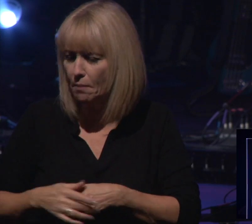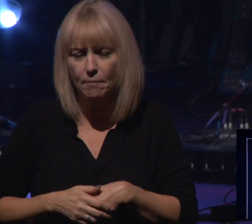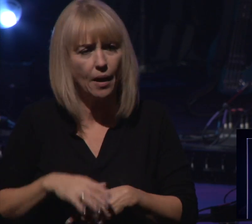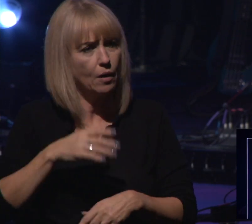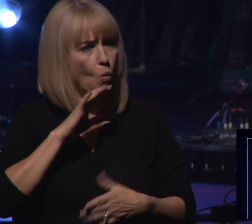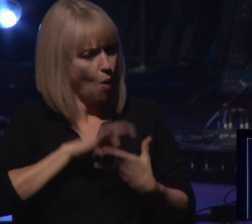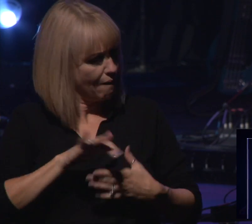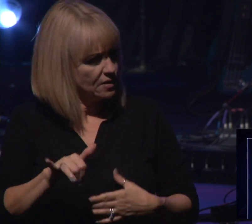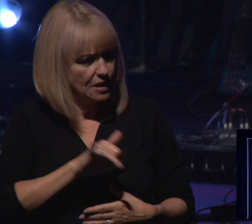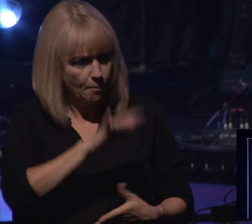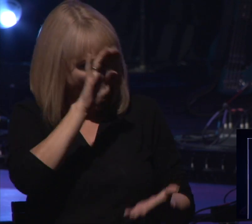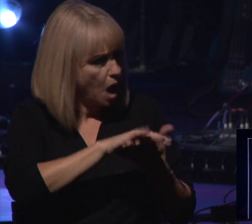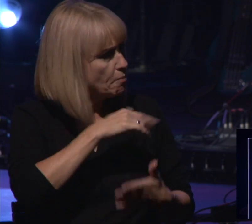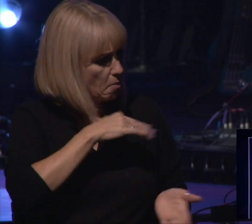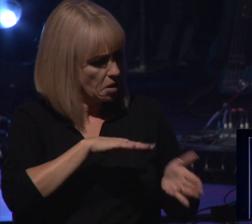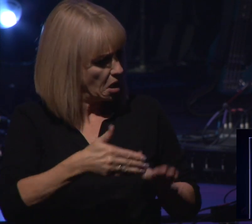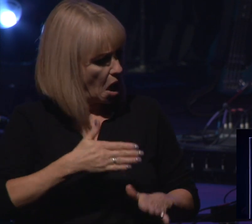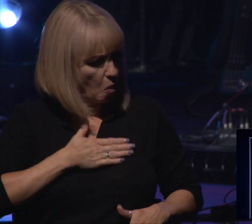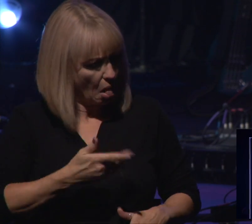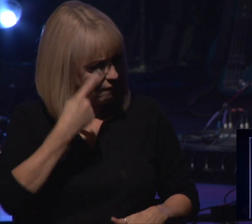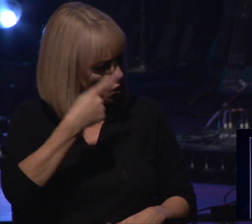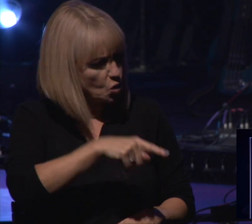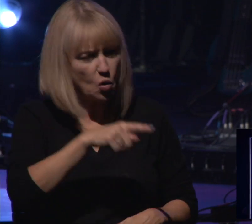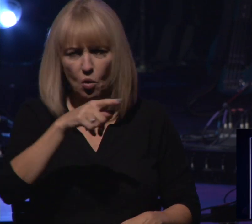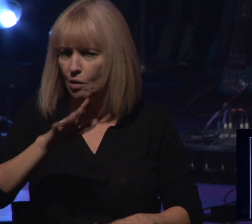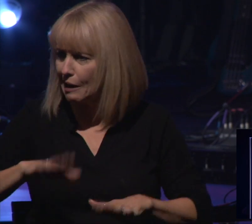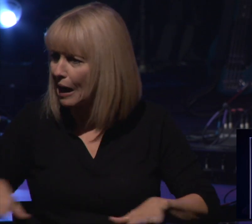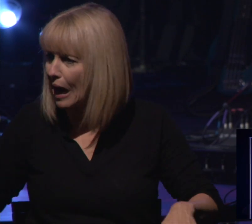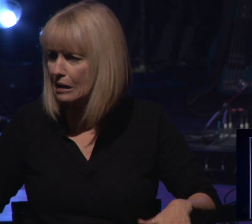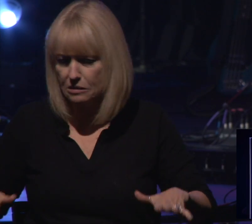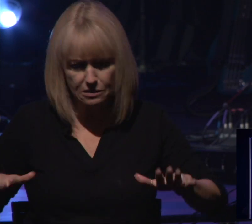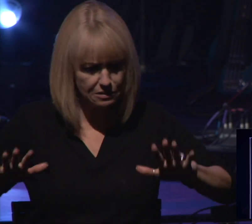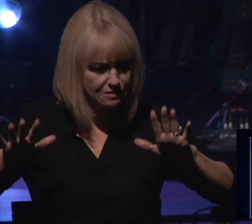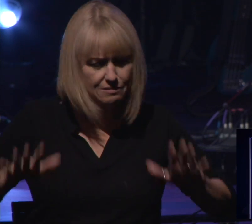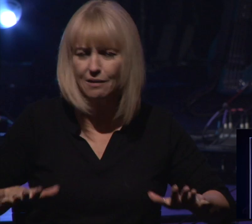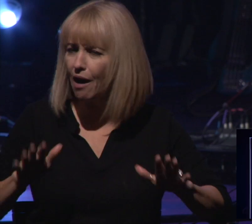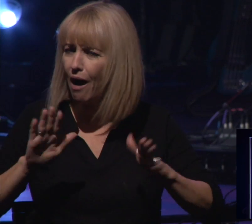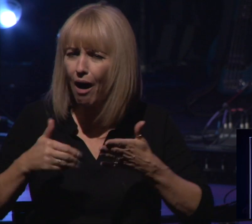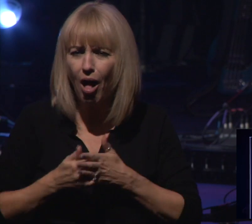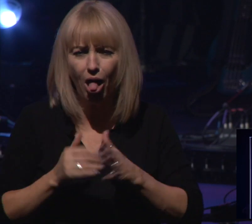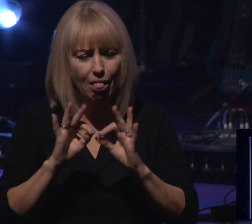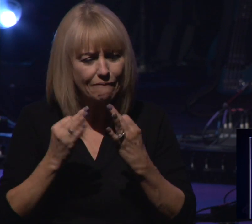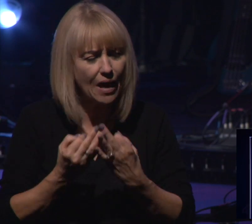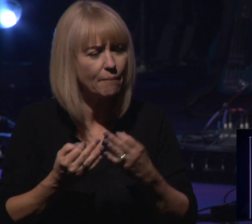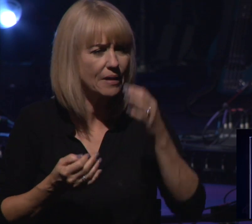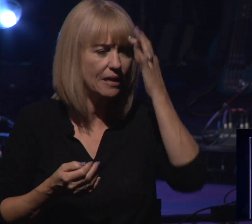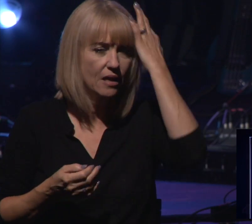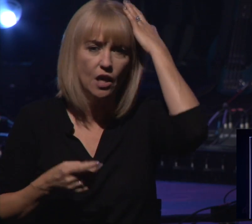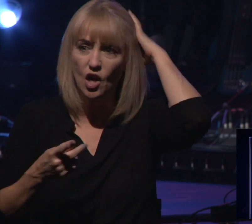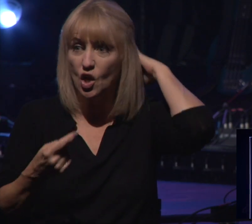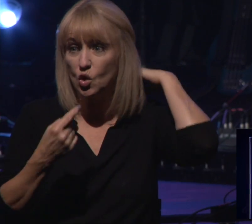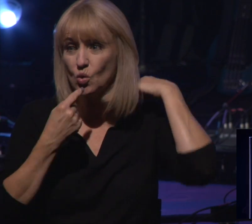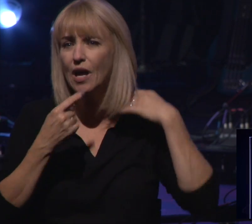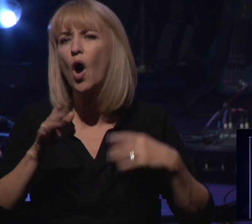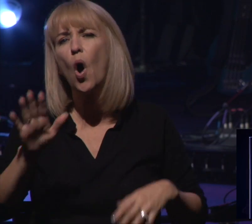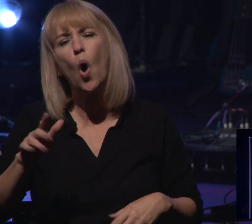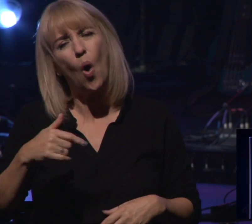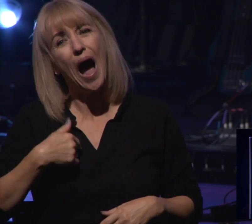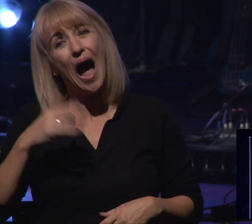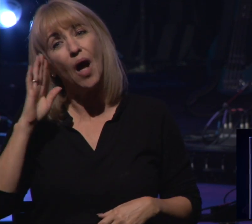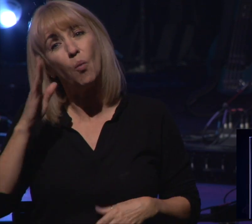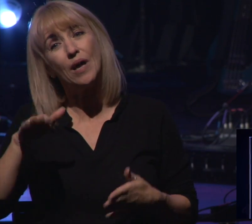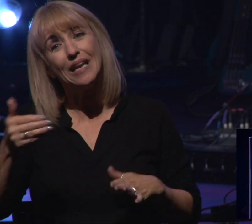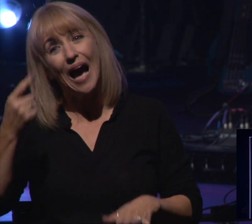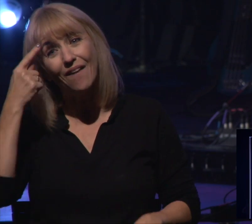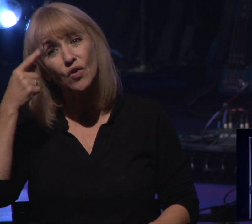her and provide for her. It's a wife saying, I would die for my husband. It's a family relationship, parents and kids saying, I would do everything. And we might be able to, on one hand,